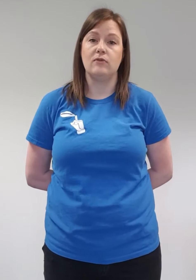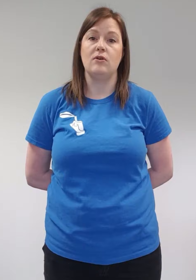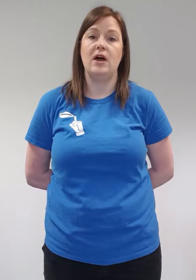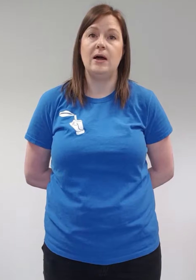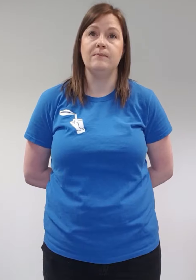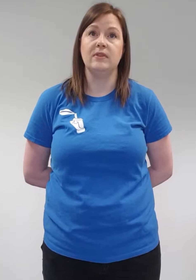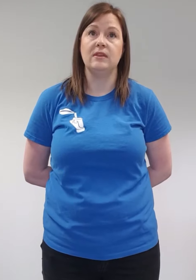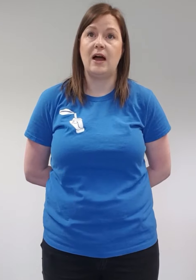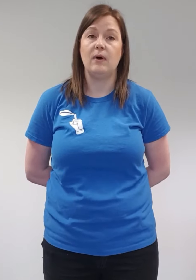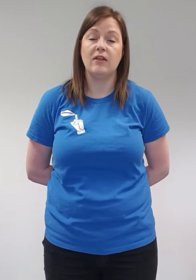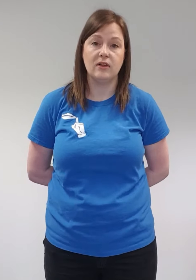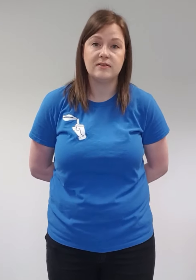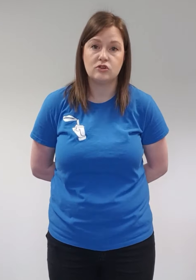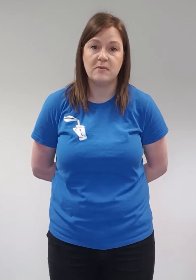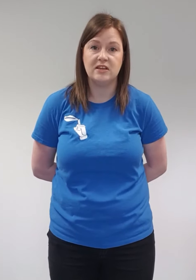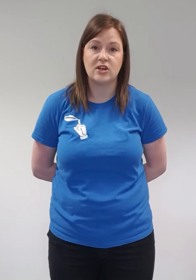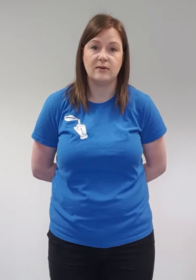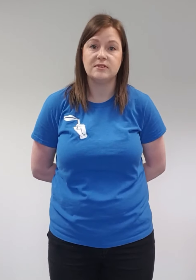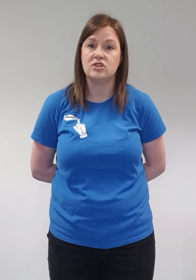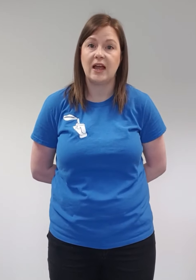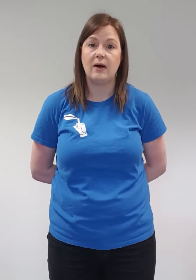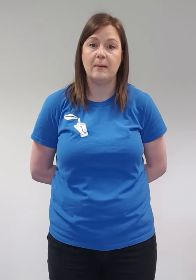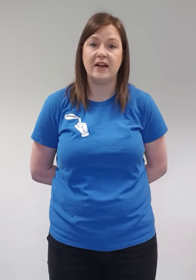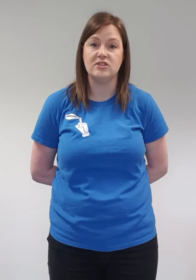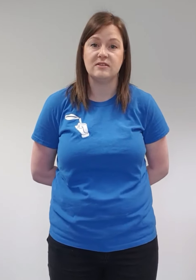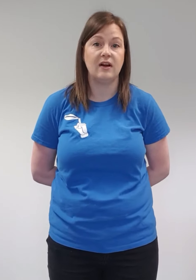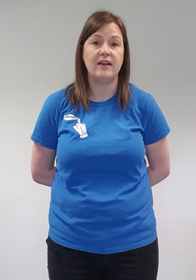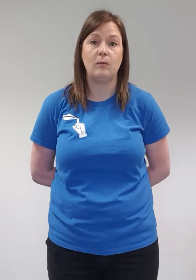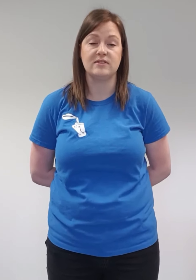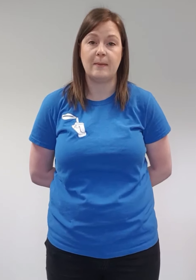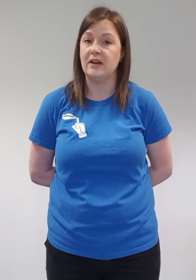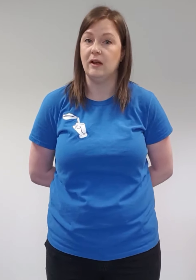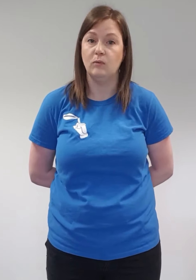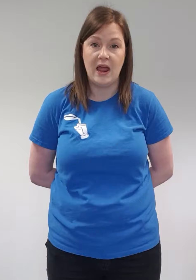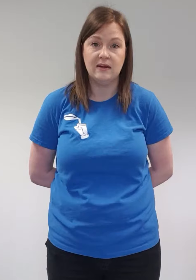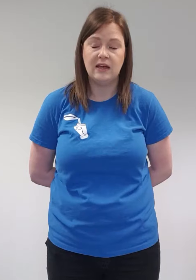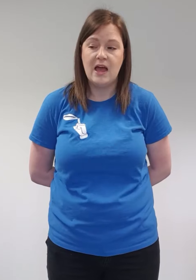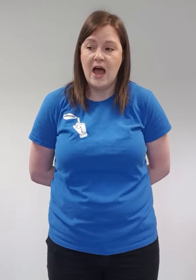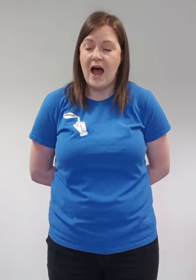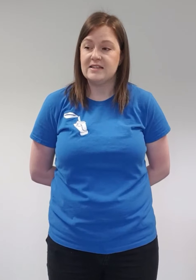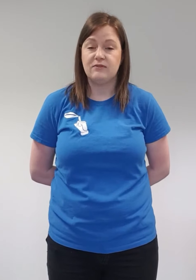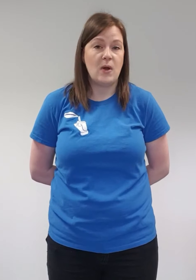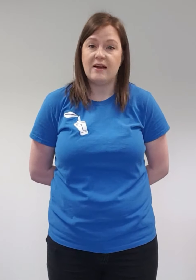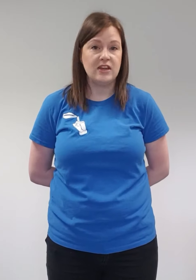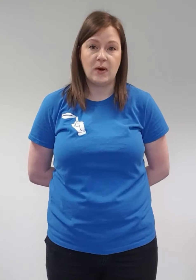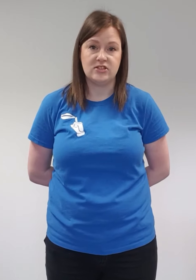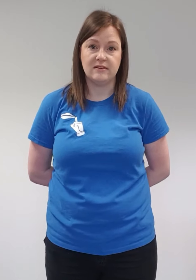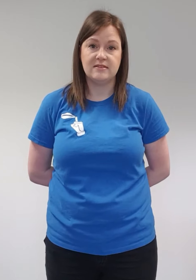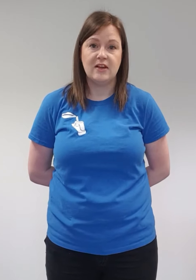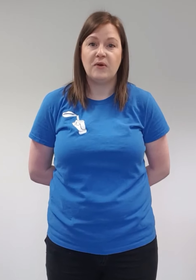on our other social media channels, so check out our pages to find out what's happening and when. And if you have any questions